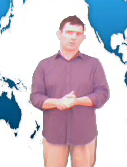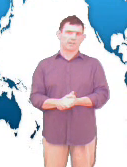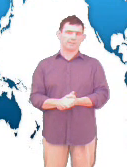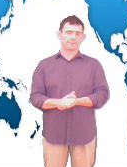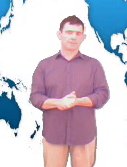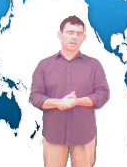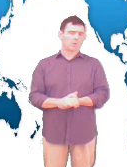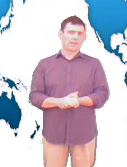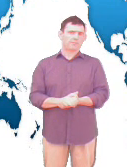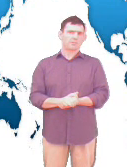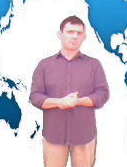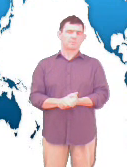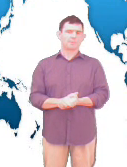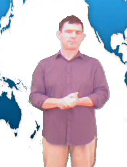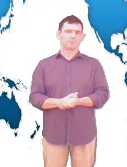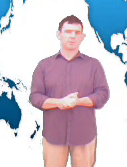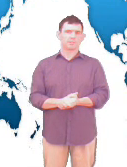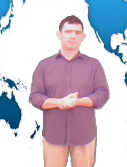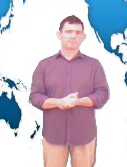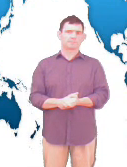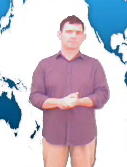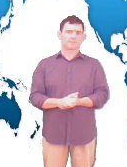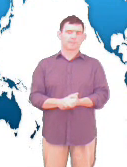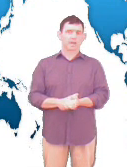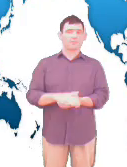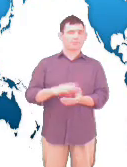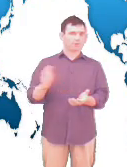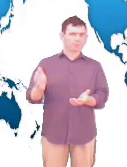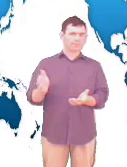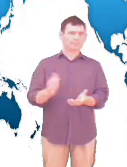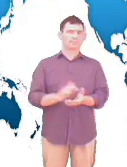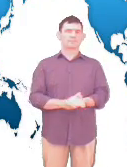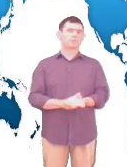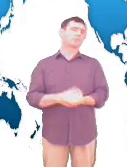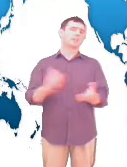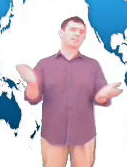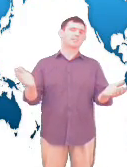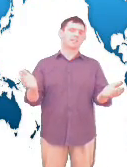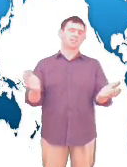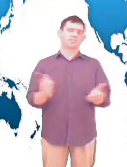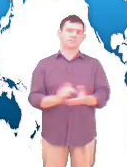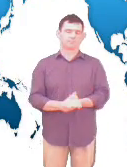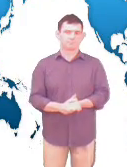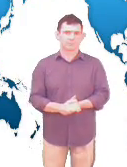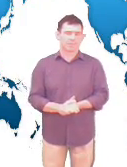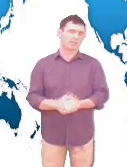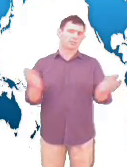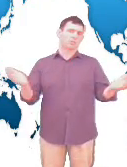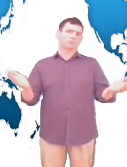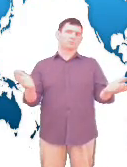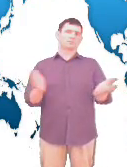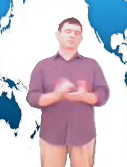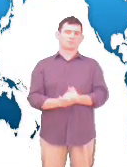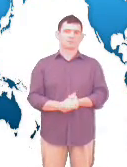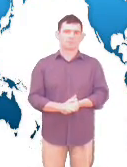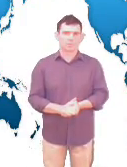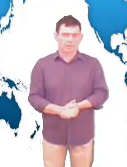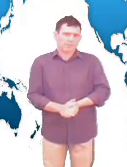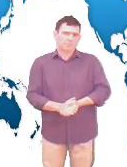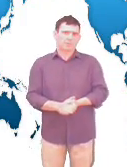Okay. Whatever numbers pop to mind of avoidance, procrastination, excuses, whatever's popped